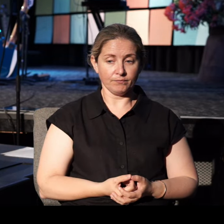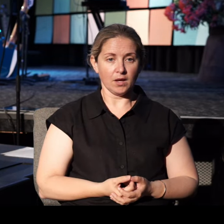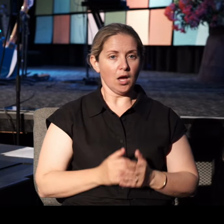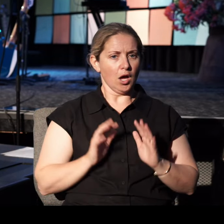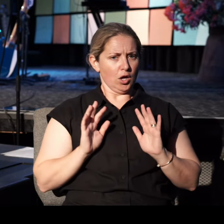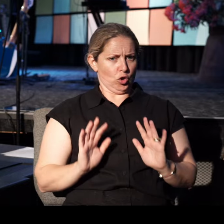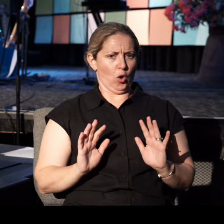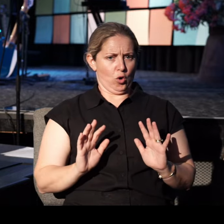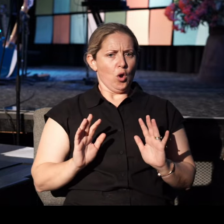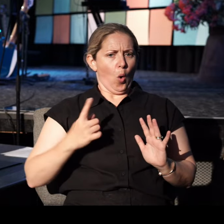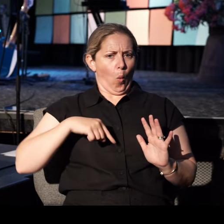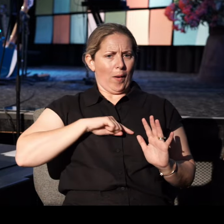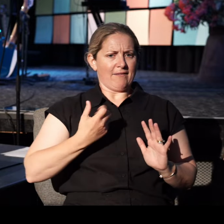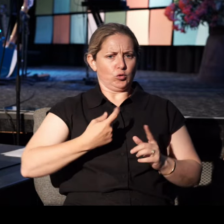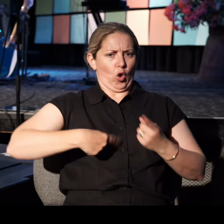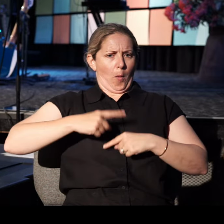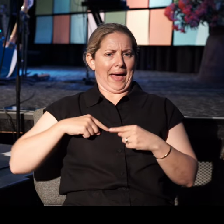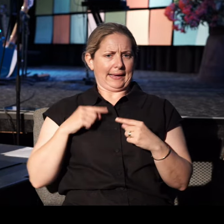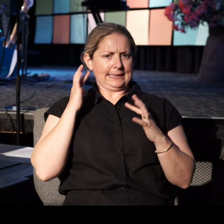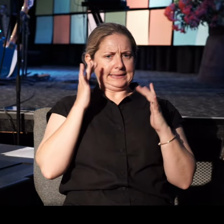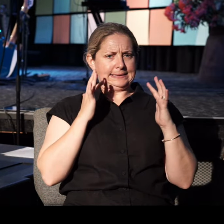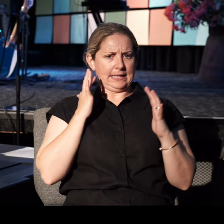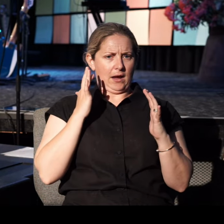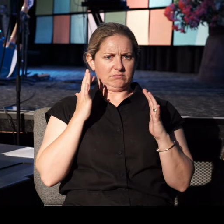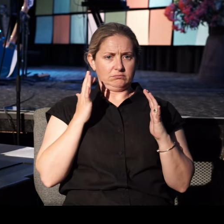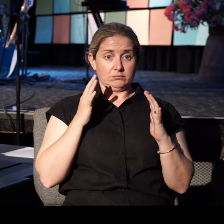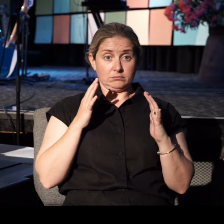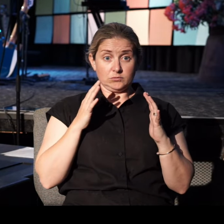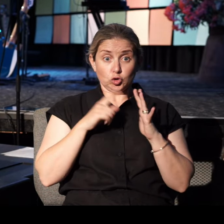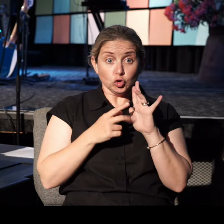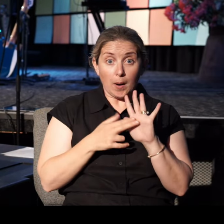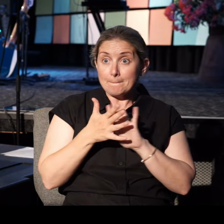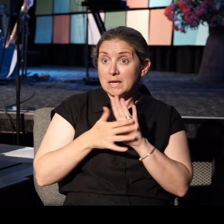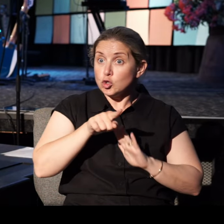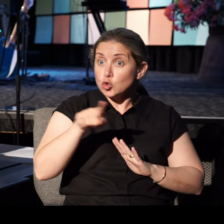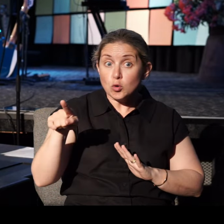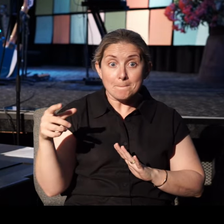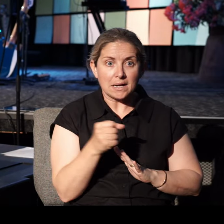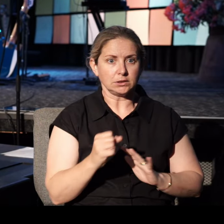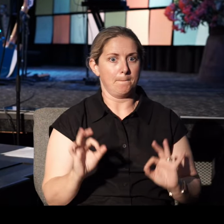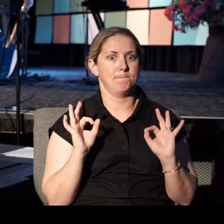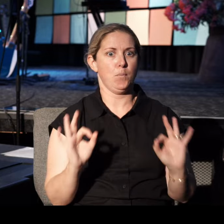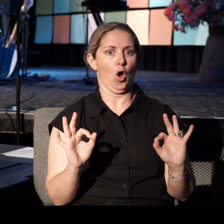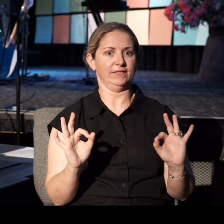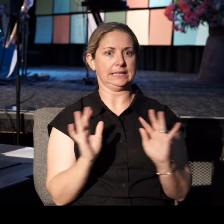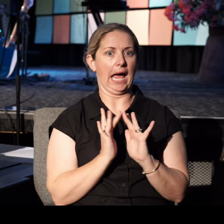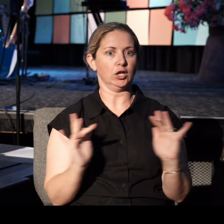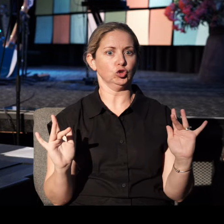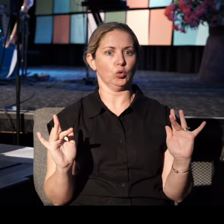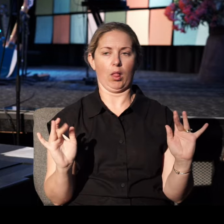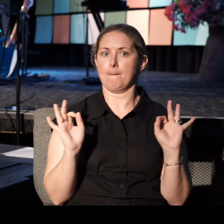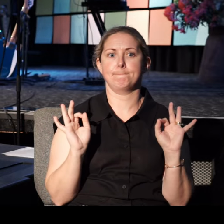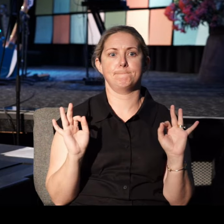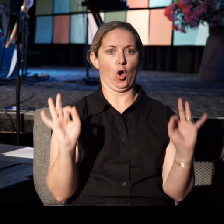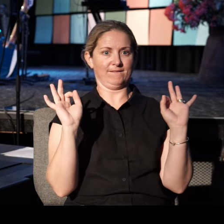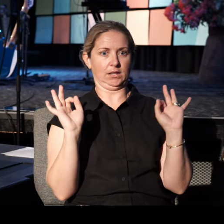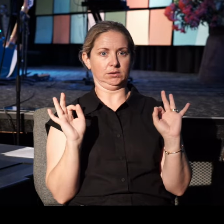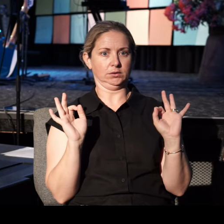first step to consider, does he mean sinless perfectionism? Does he mean anyone who continues to ever have a sin in their